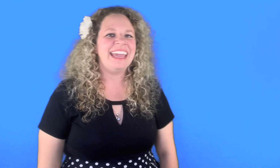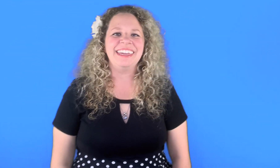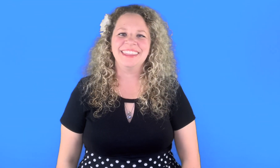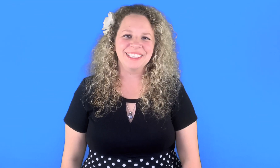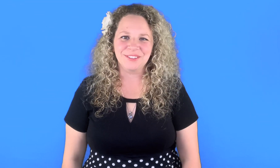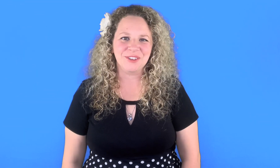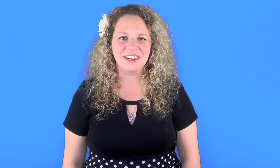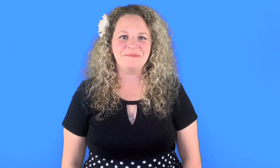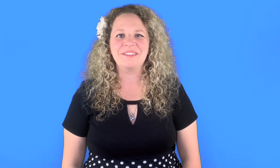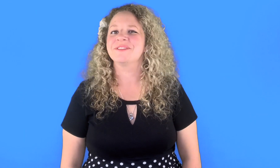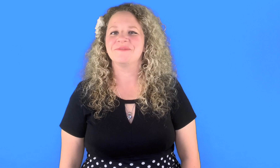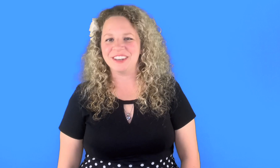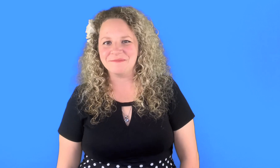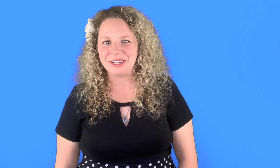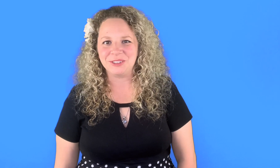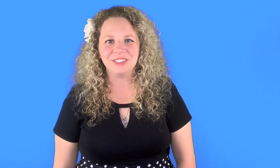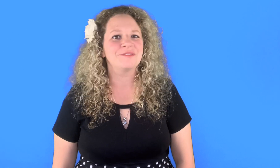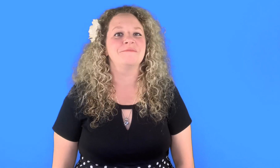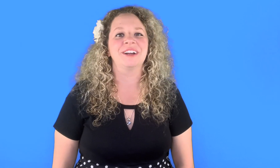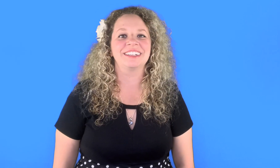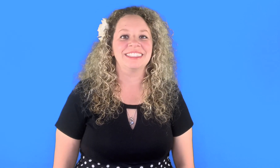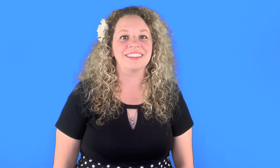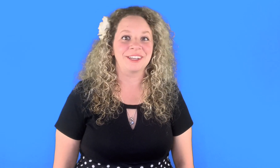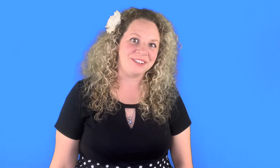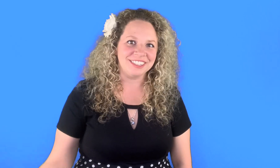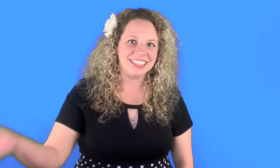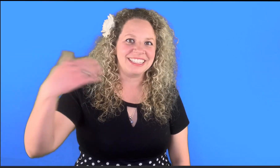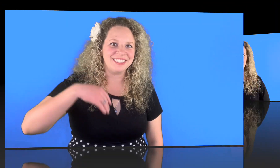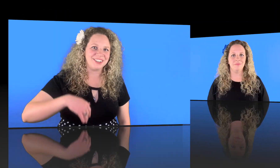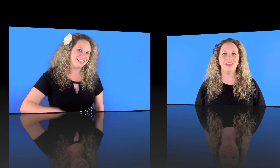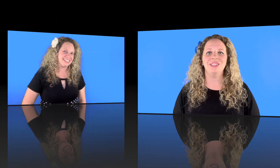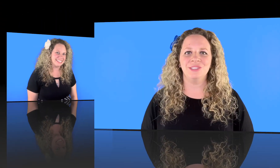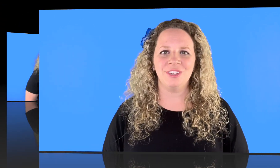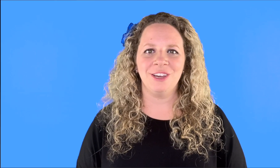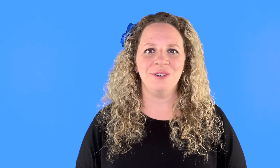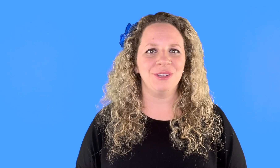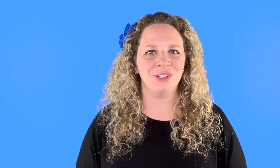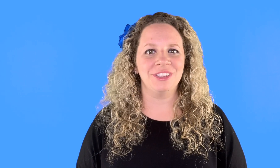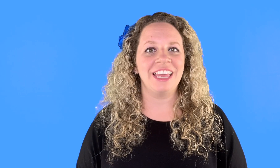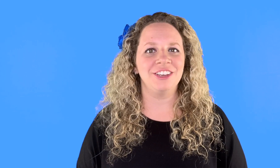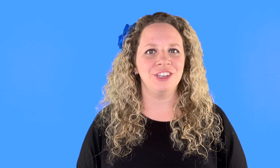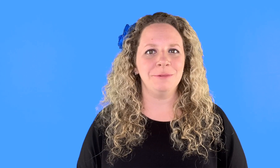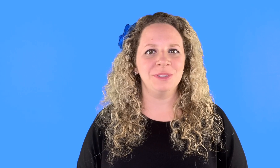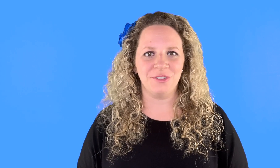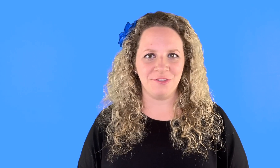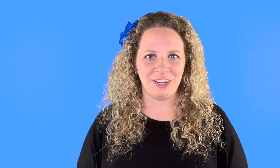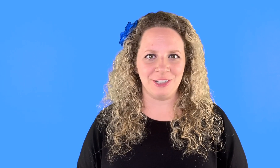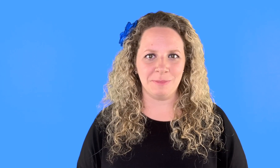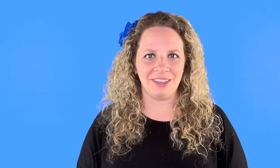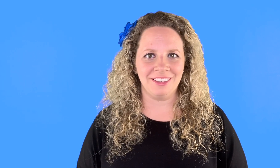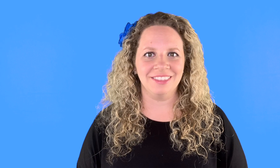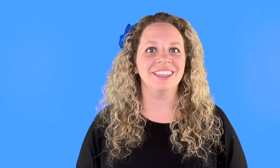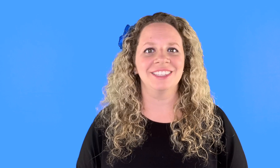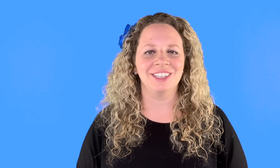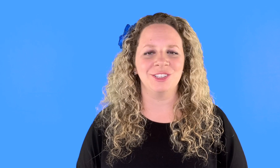Hey, thanks for joining me for the fundamentals of American Sign Language. Let's get started. In this video, you'll learn the hand shapes for fingerspelling. Let's get